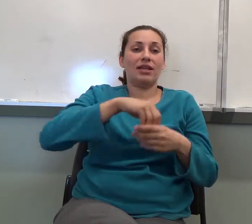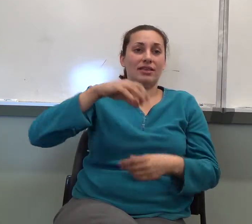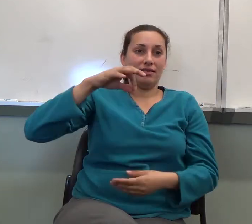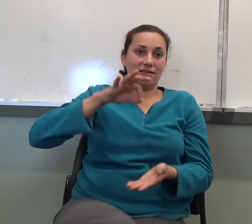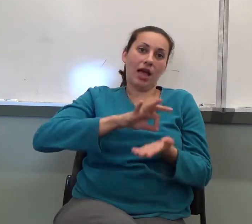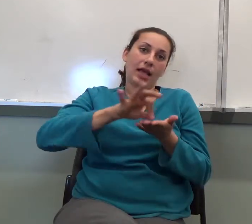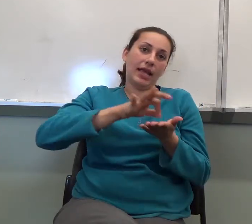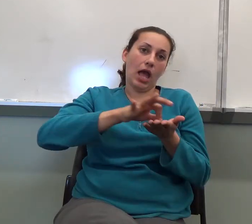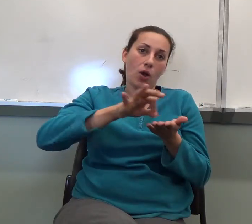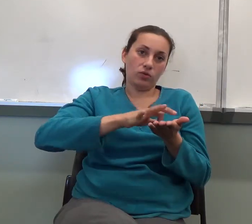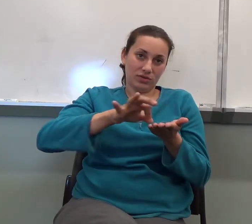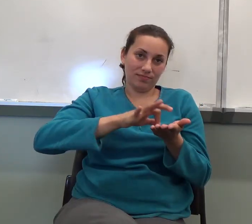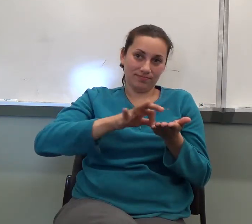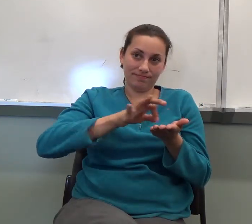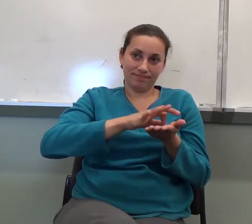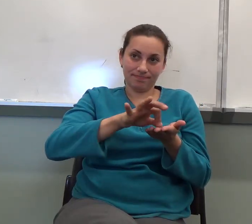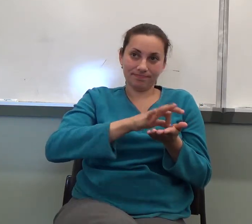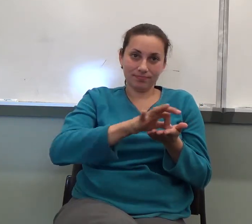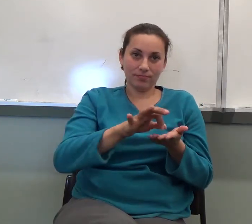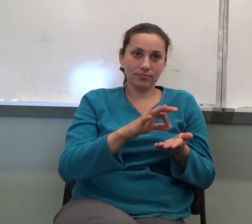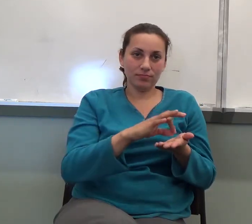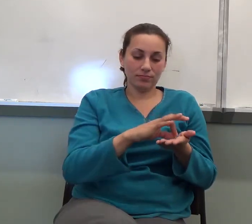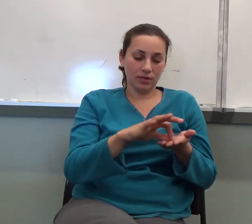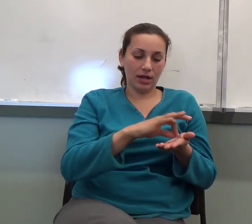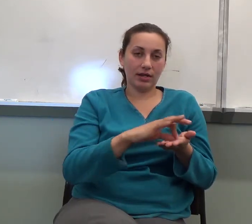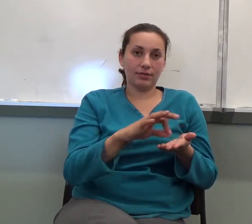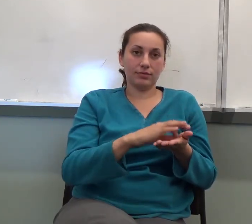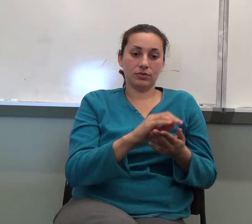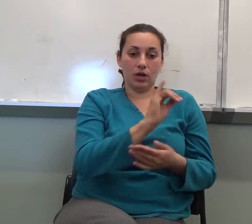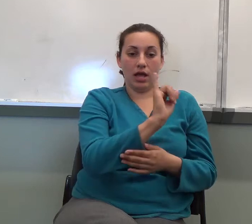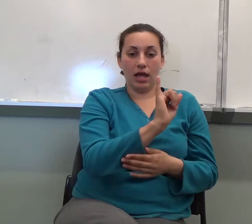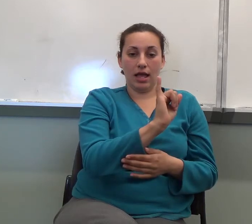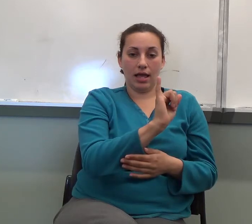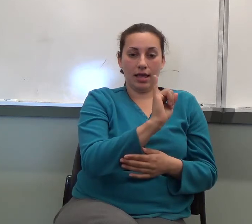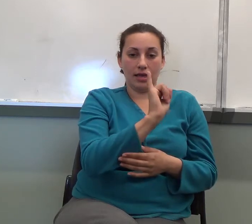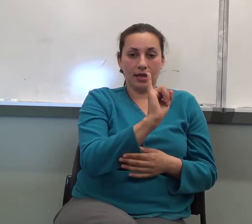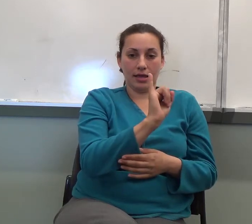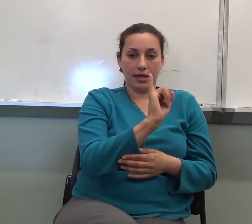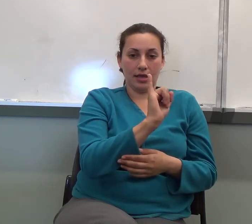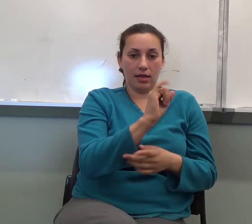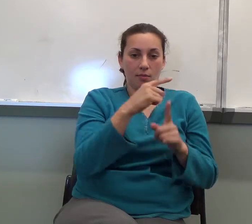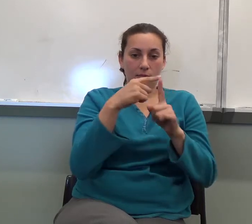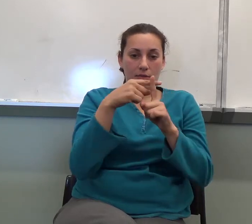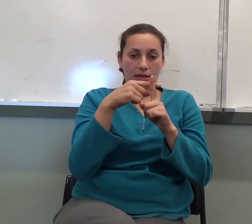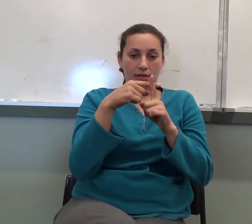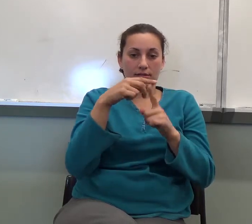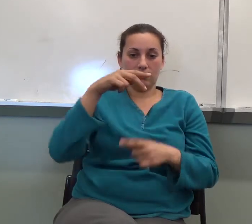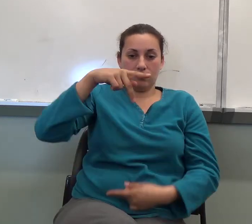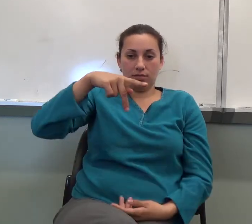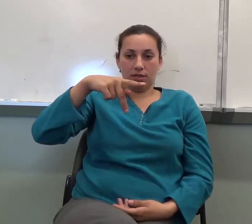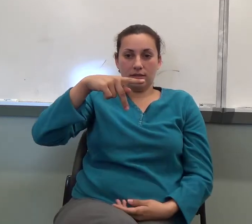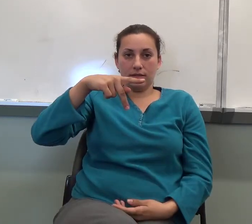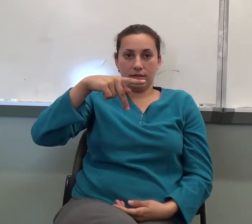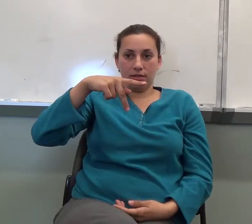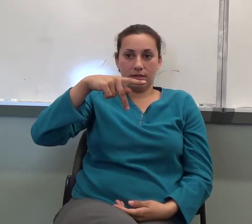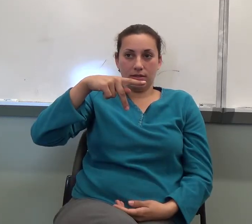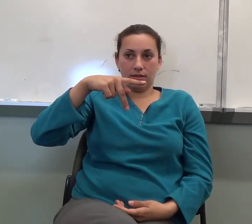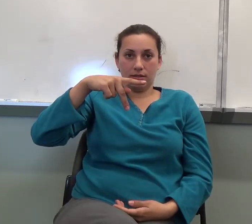principal. This is I plus P. And it goes like this. You take the principal, multiply it by